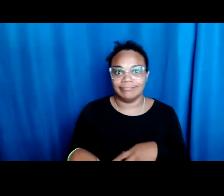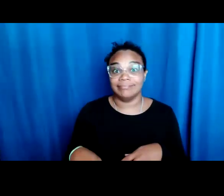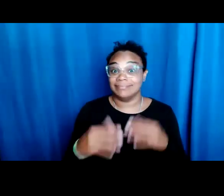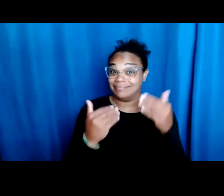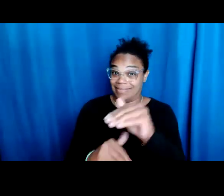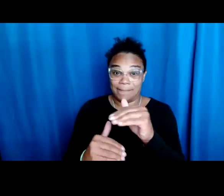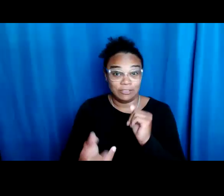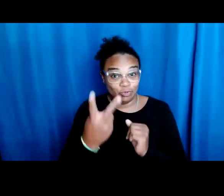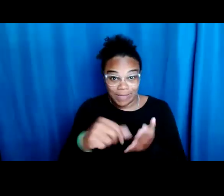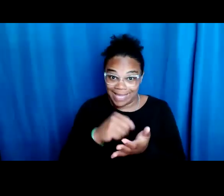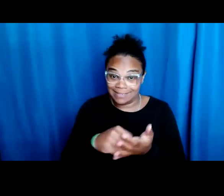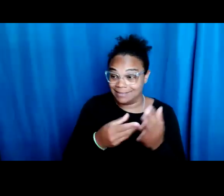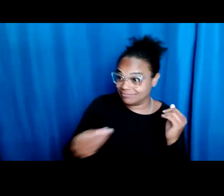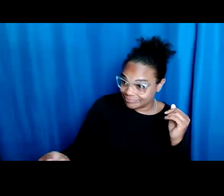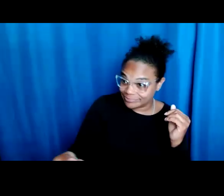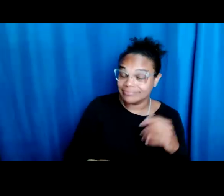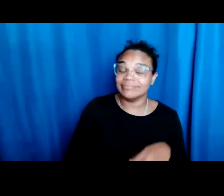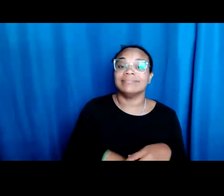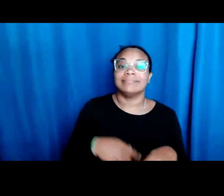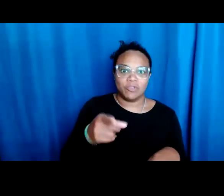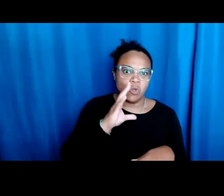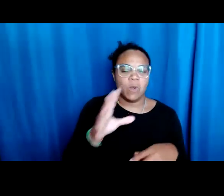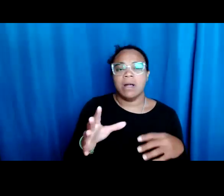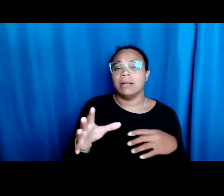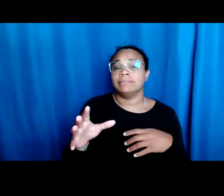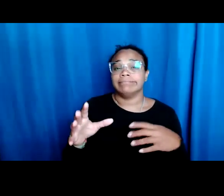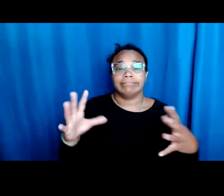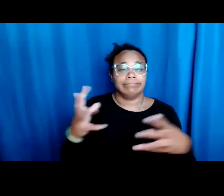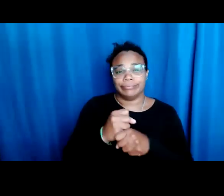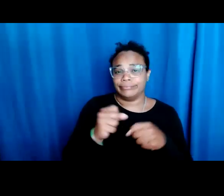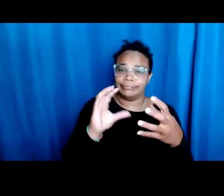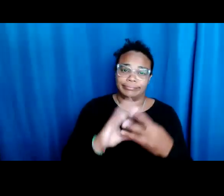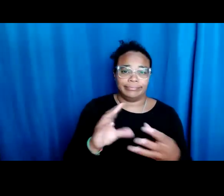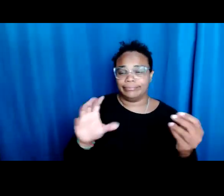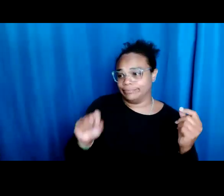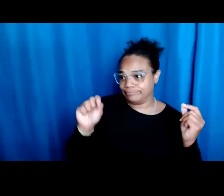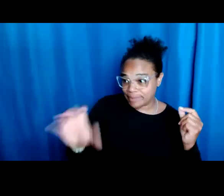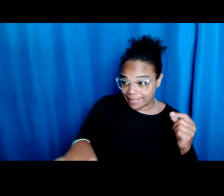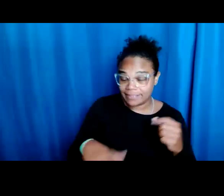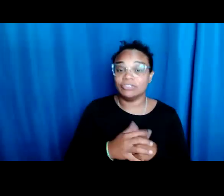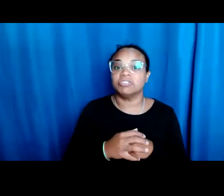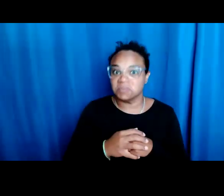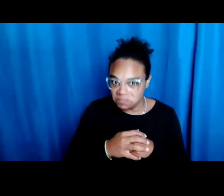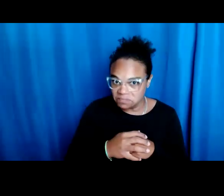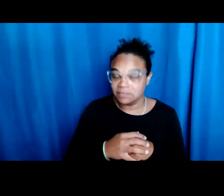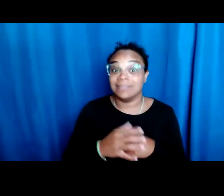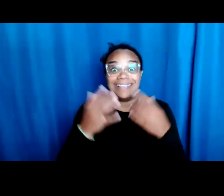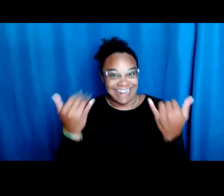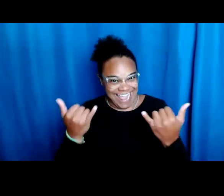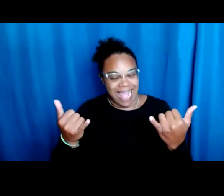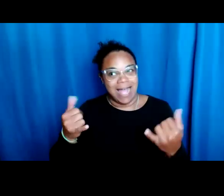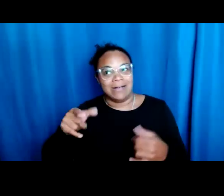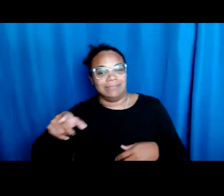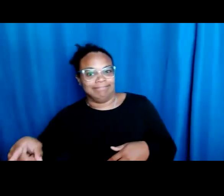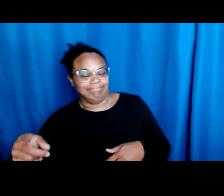pages. Now he's sitting across from an individual who understands their